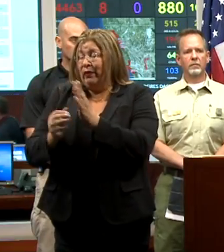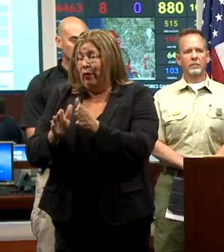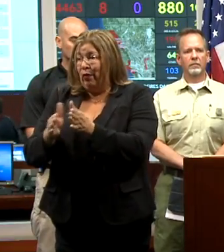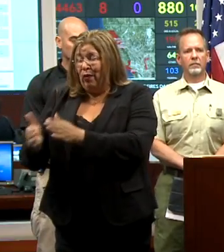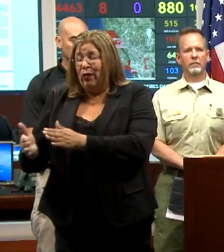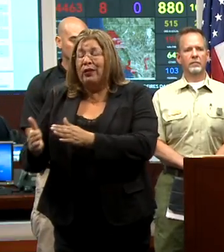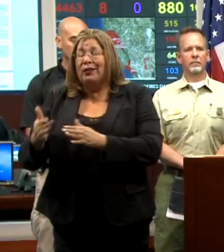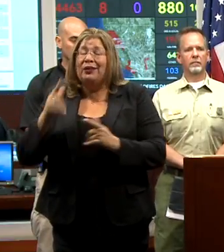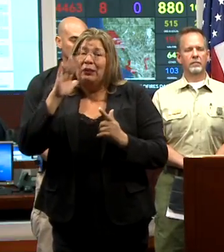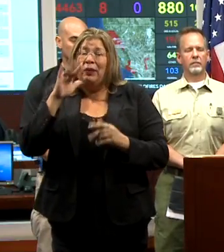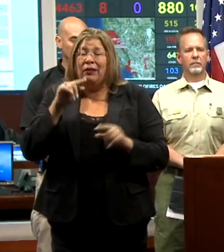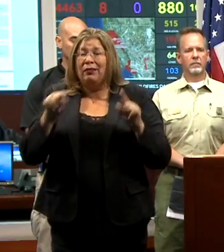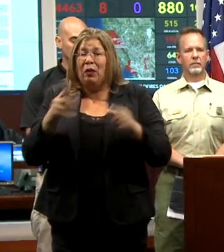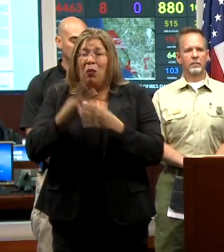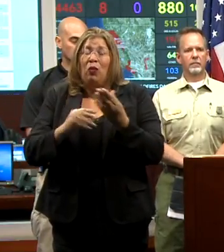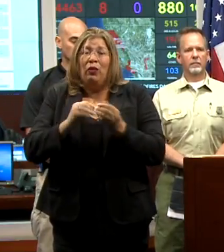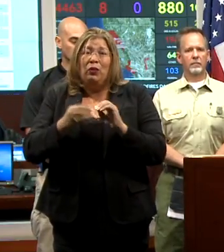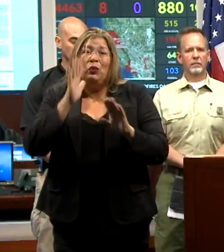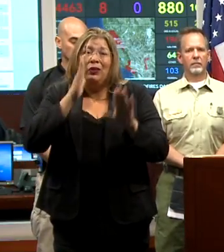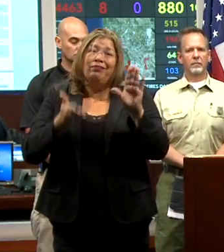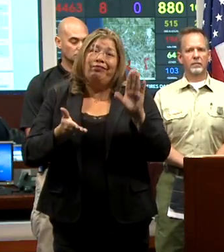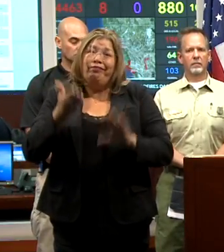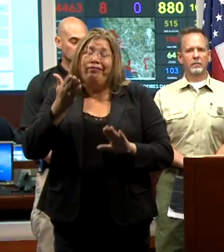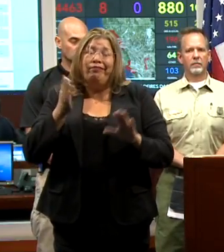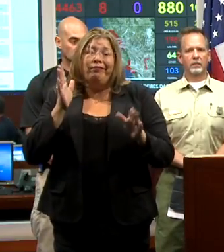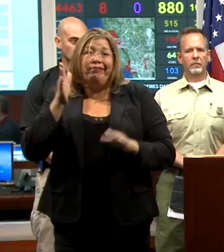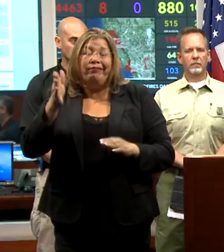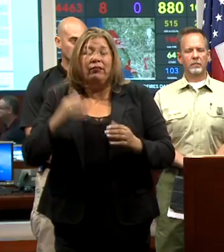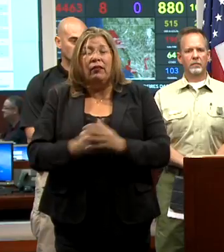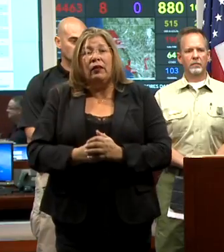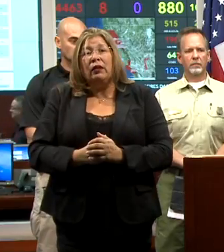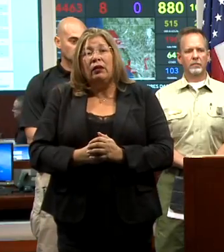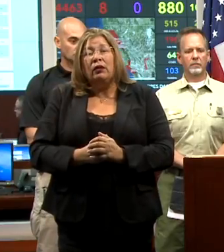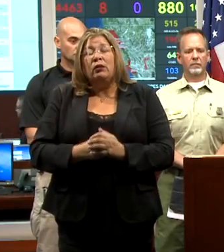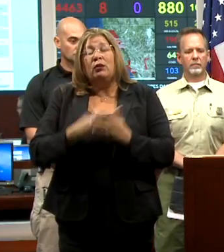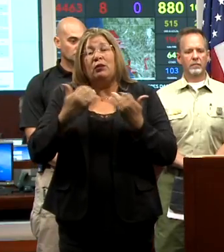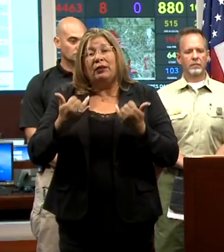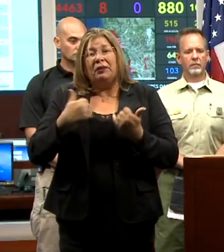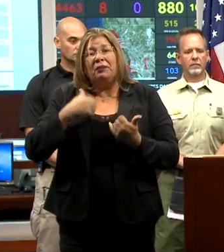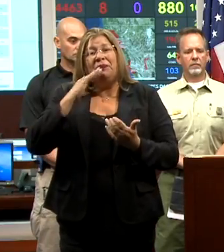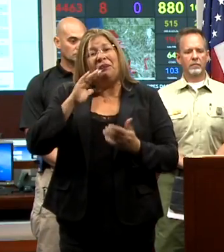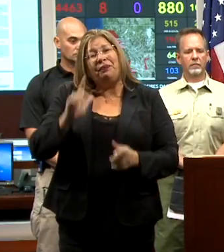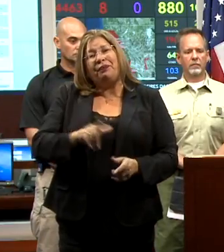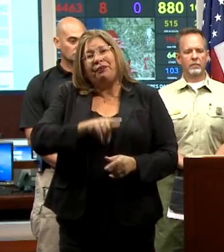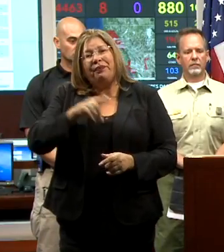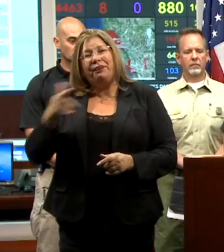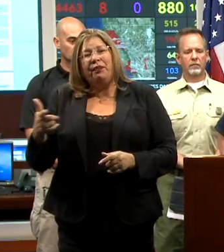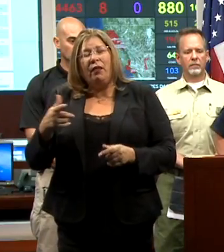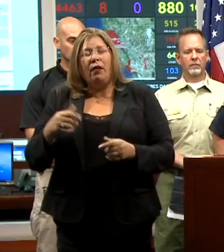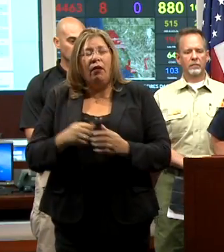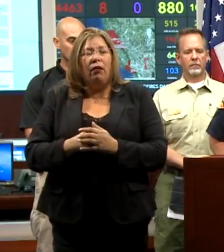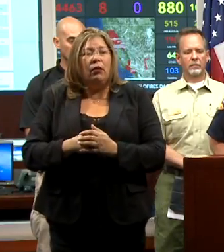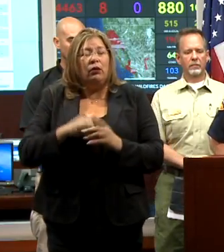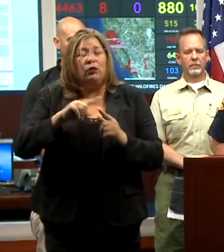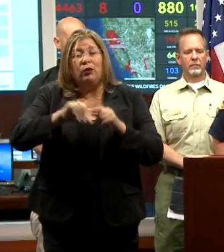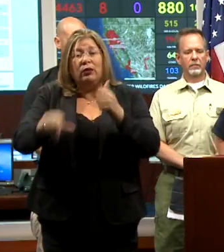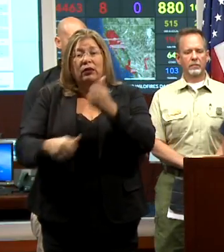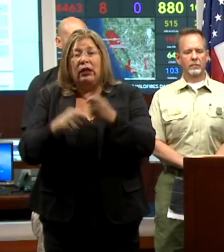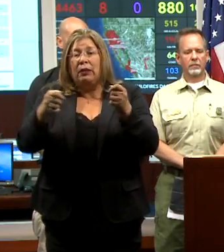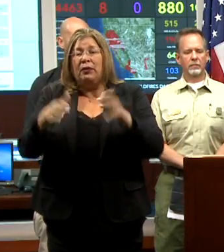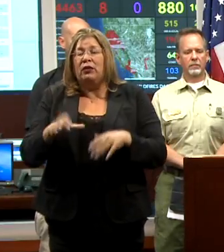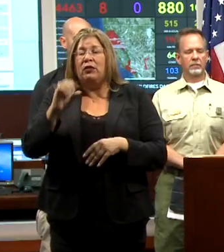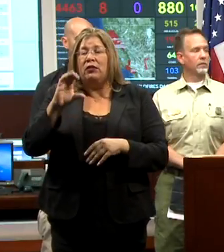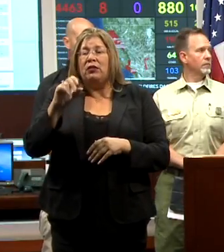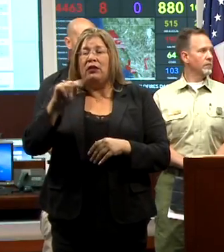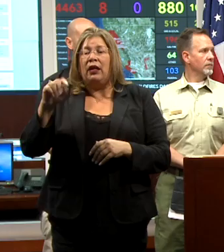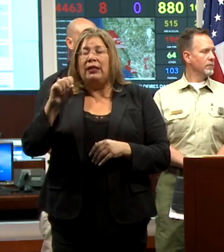to potentially increase as the days pass. So with that, I will turn that now over to Assistant Commissioner Scott